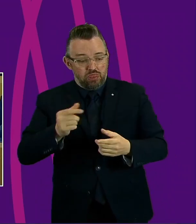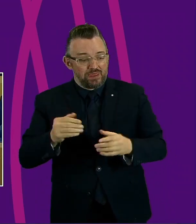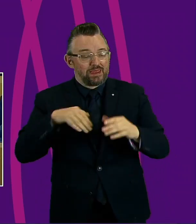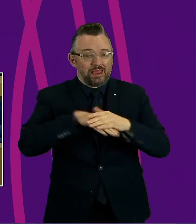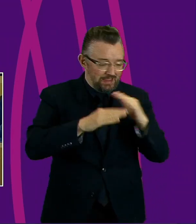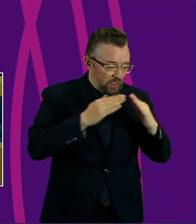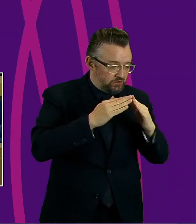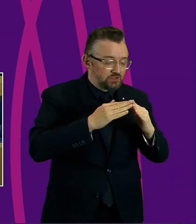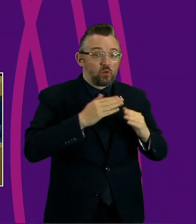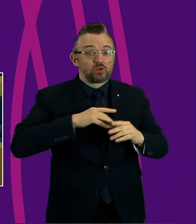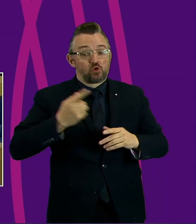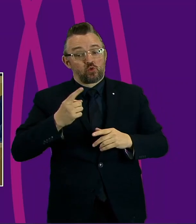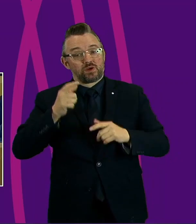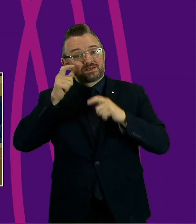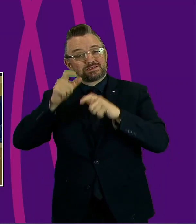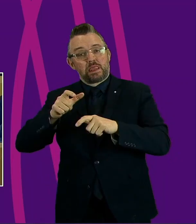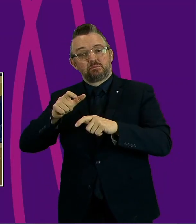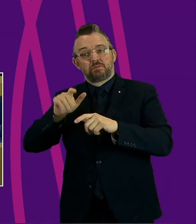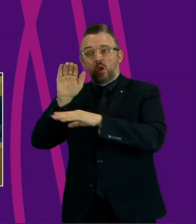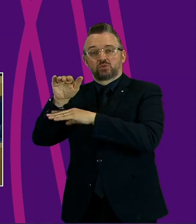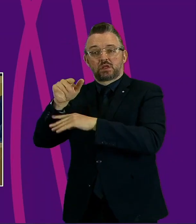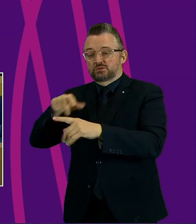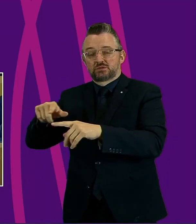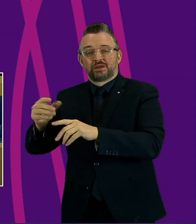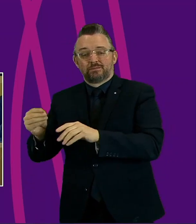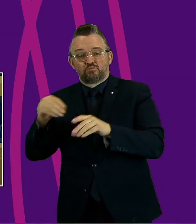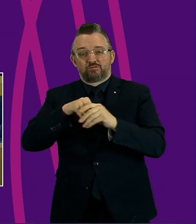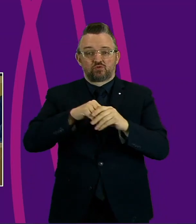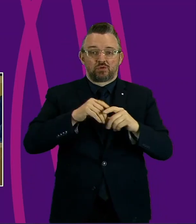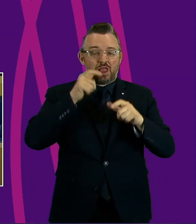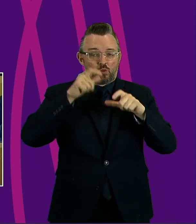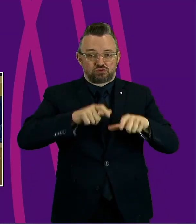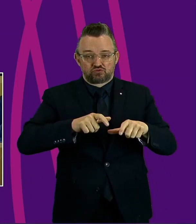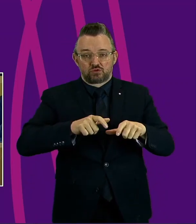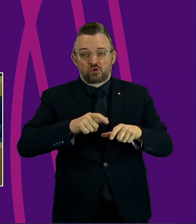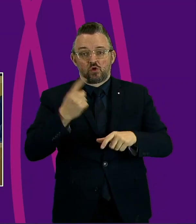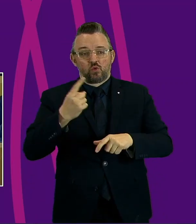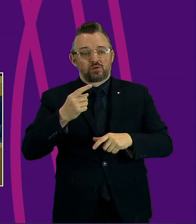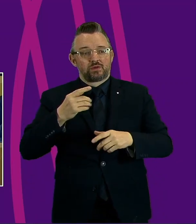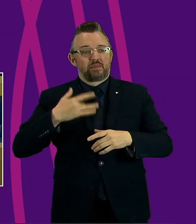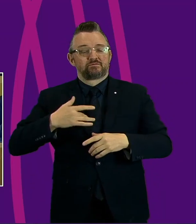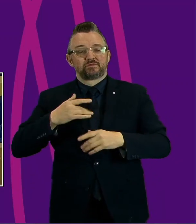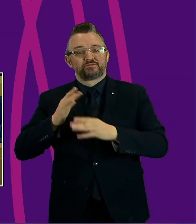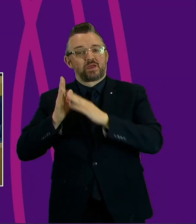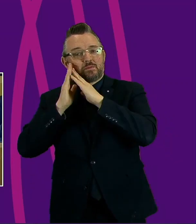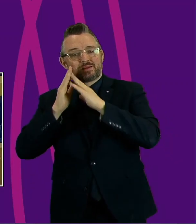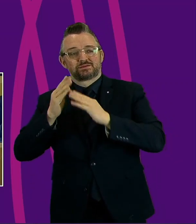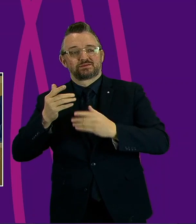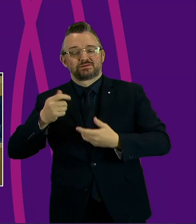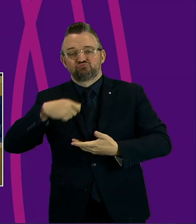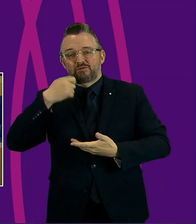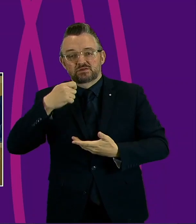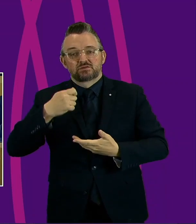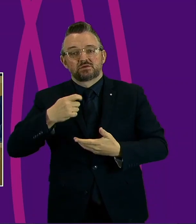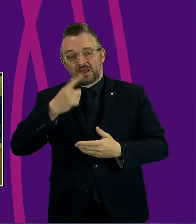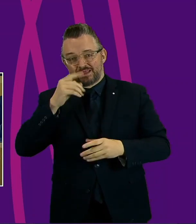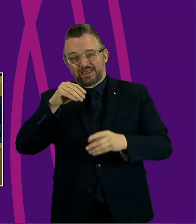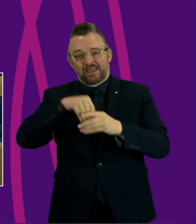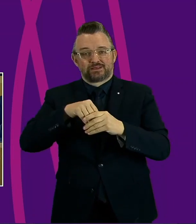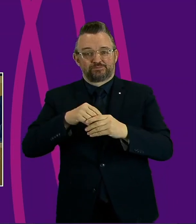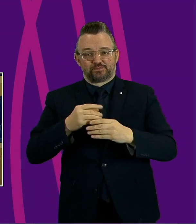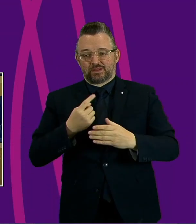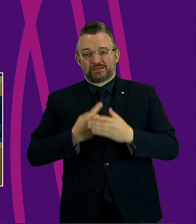people sleeping rough into accommodation and moving families out of insecure bed and breakfast and into self-contained accommodation. And I